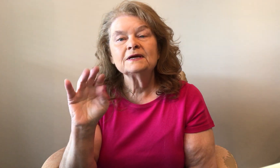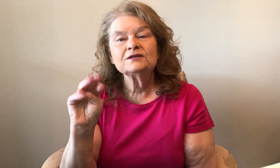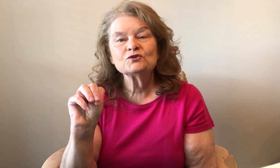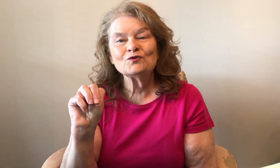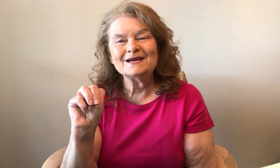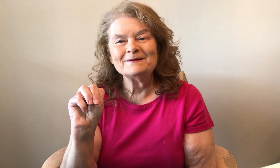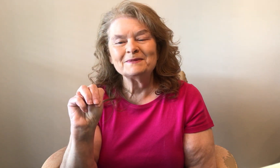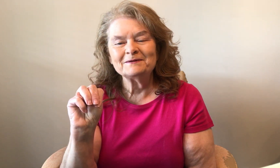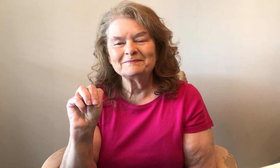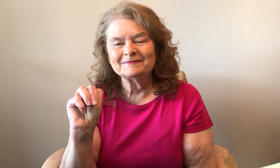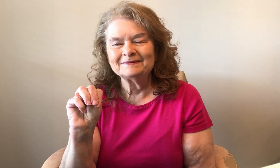trim.